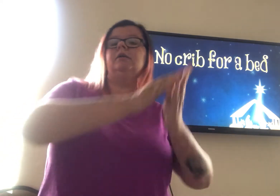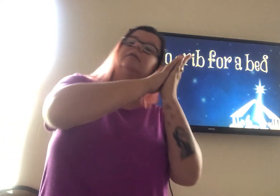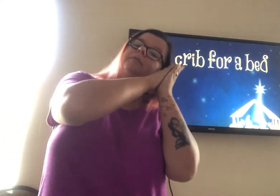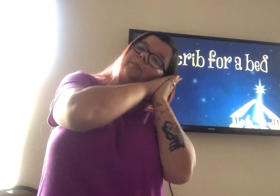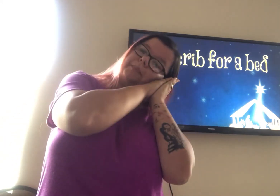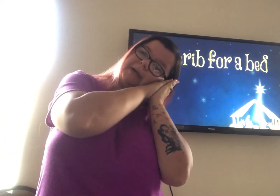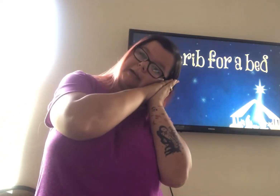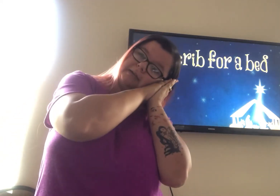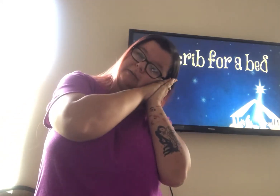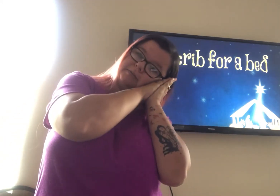Bed.